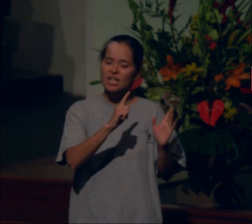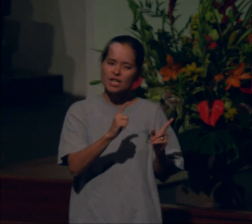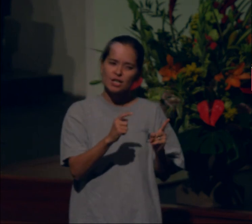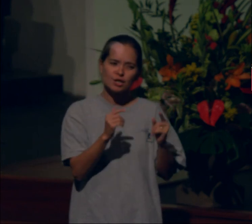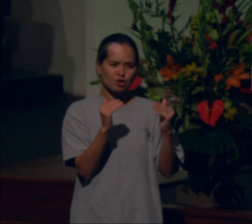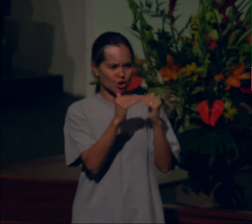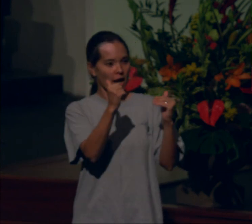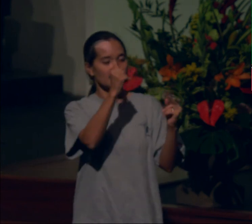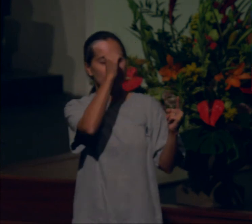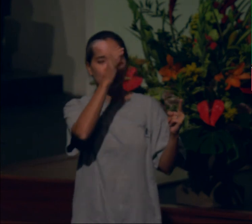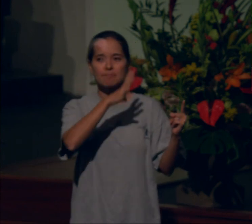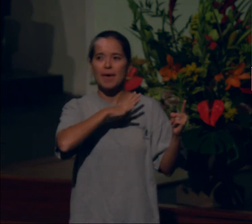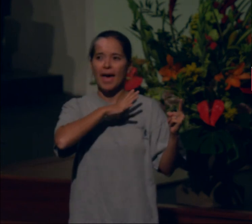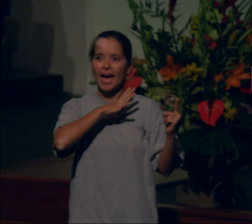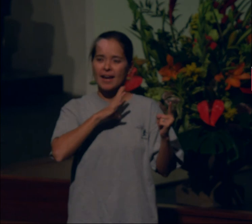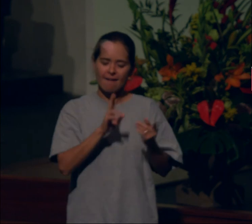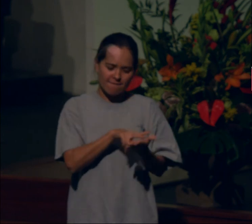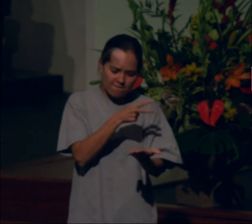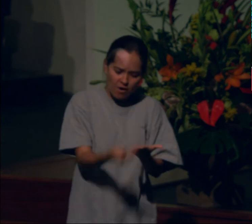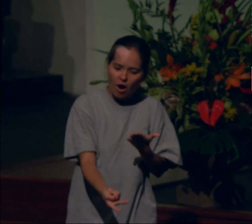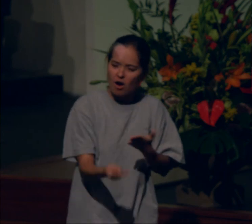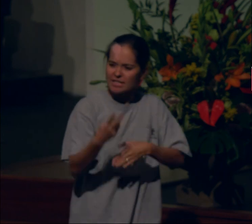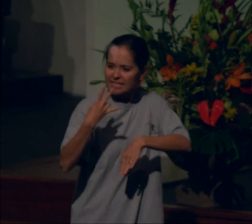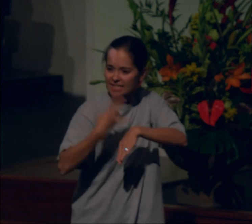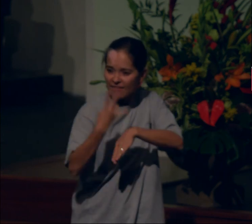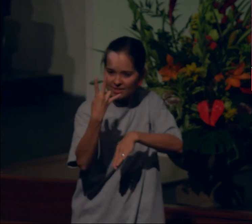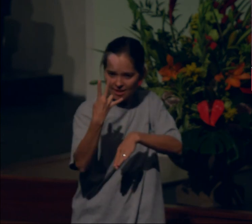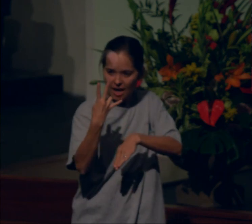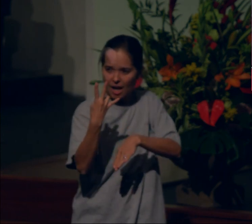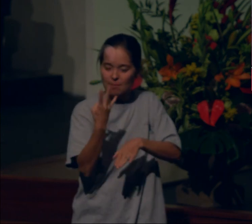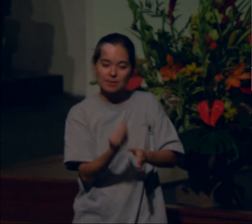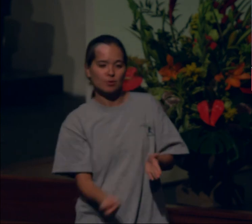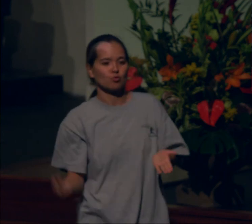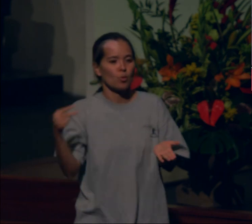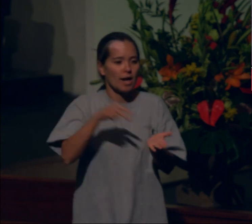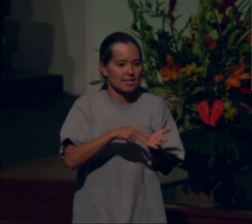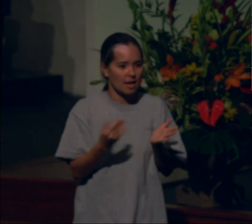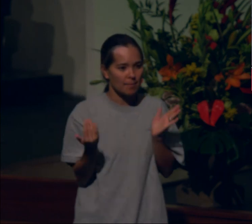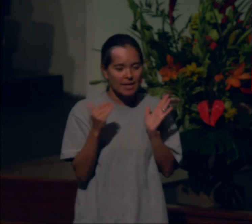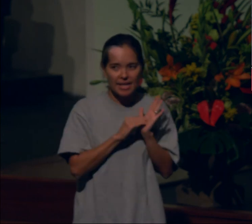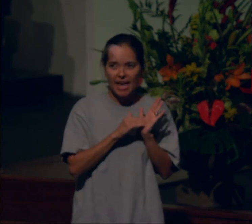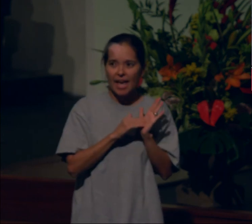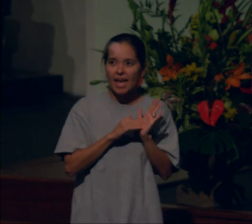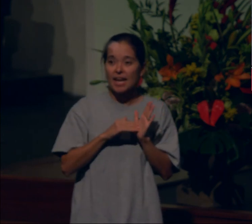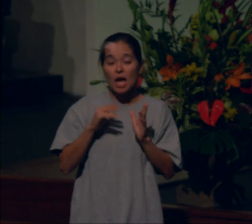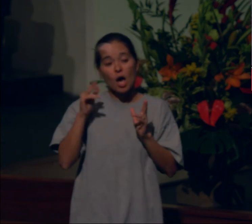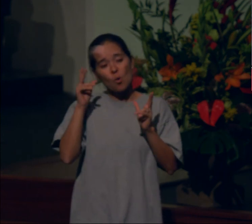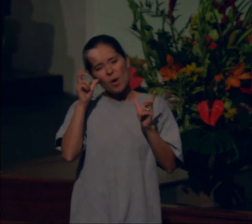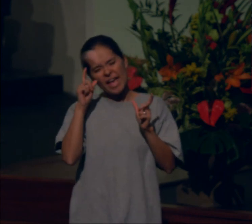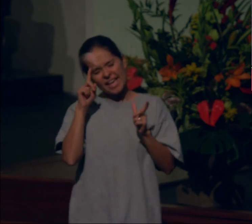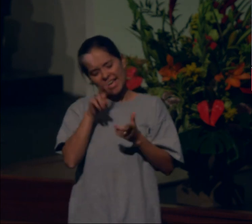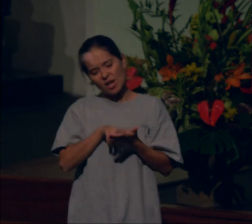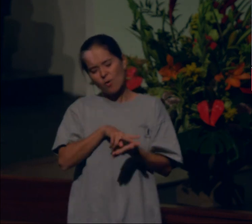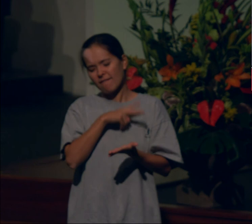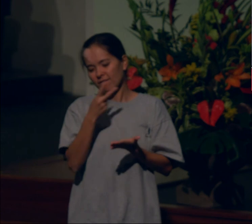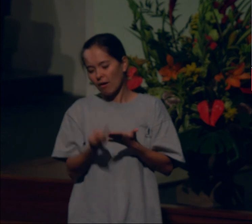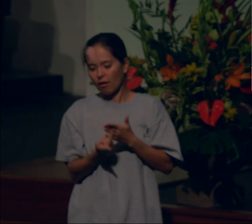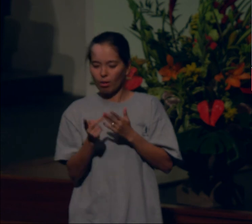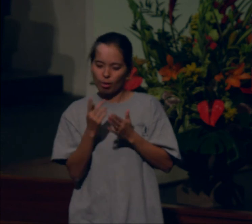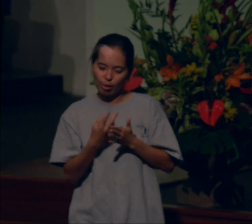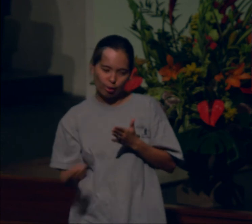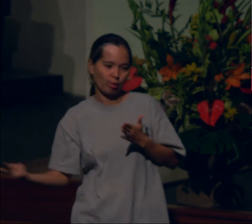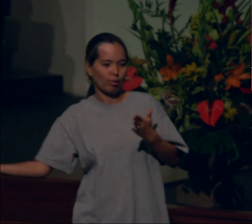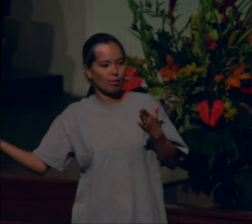just man falleth seven times and riseth up again, but the wicked shall fall into mischief. And